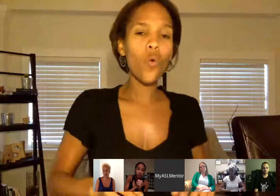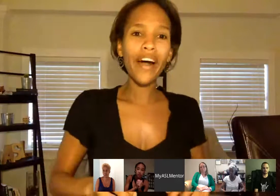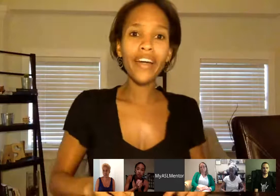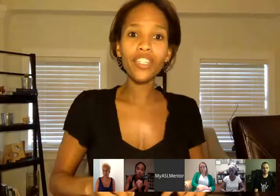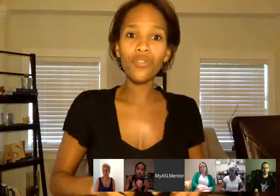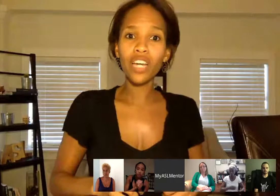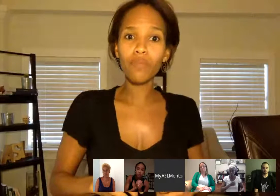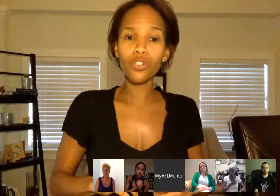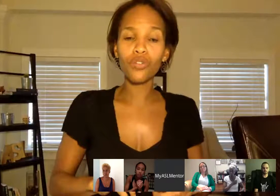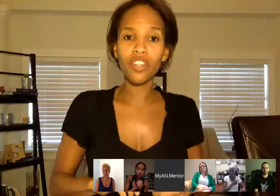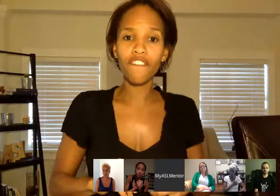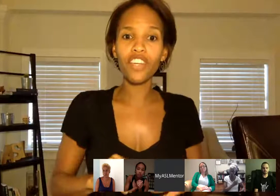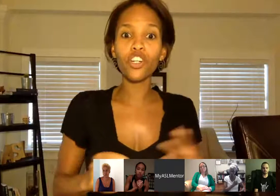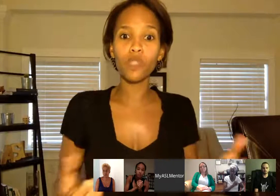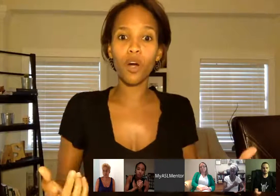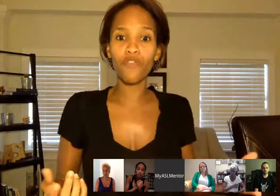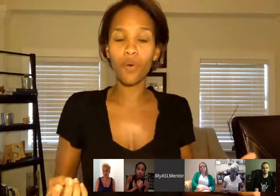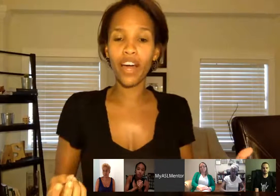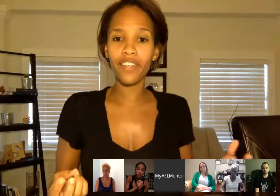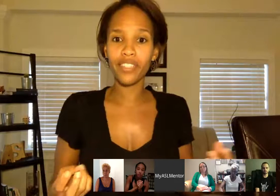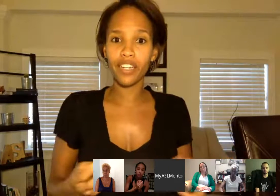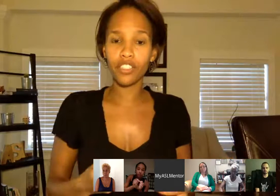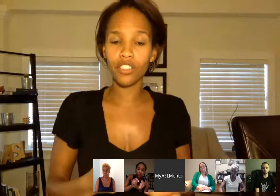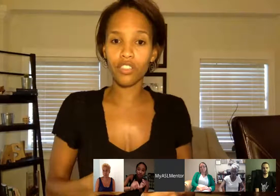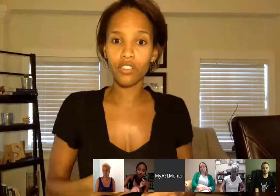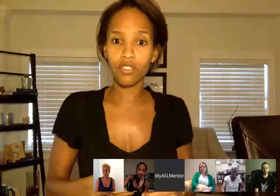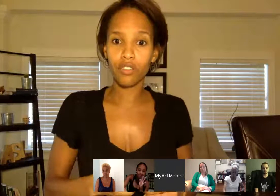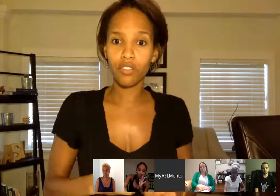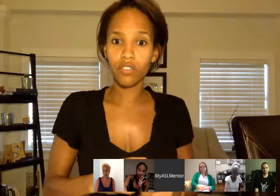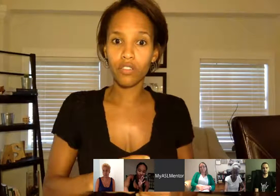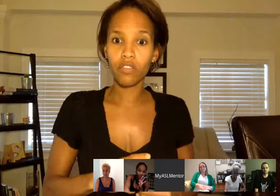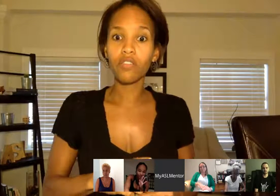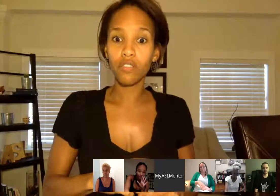Now, why do you think I'm choosing to fingerspell private sector?